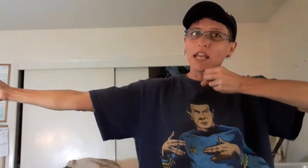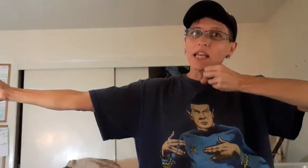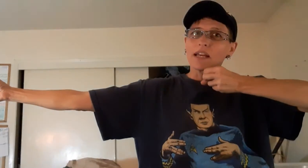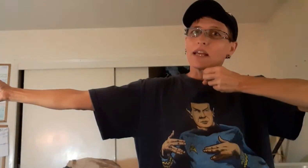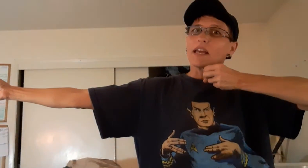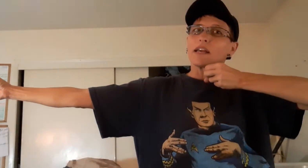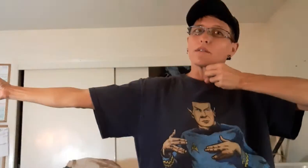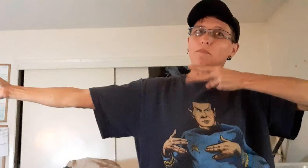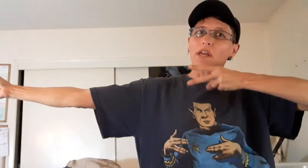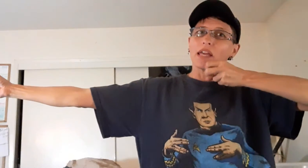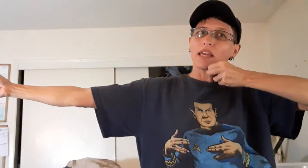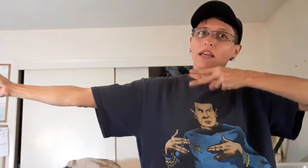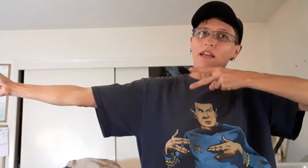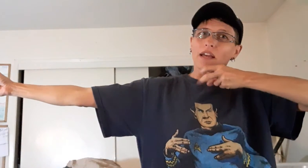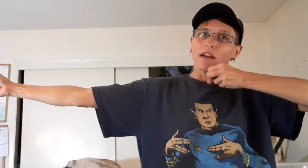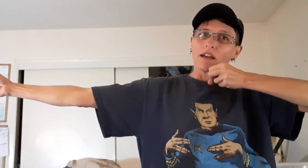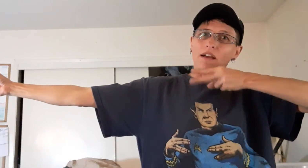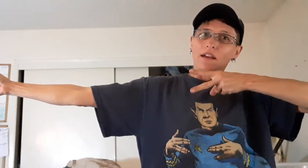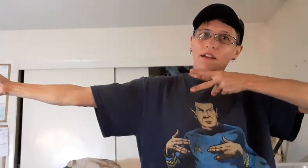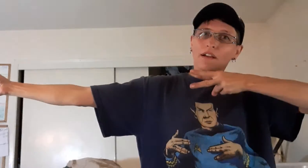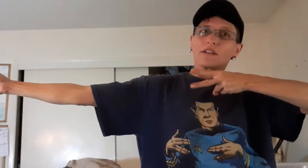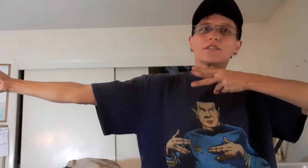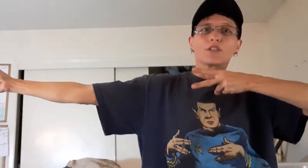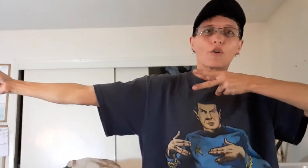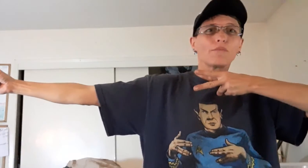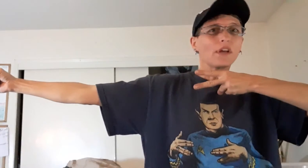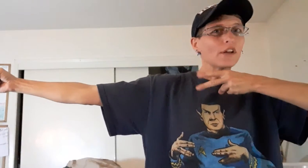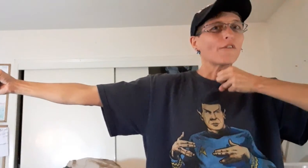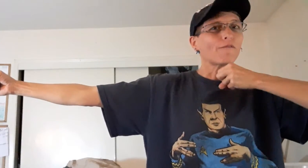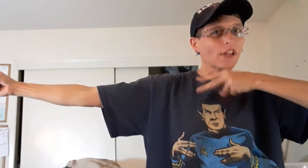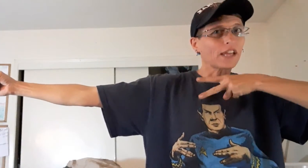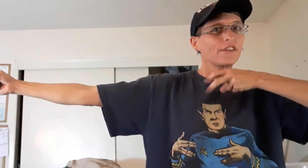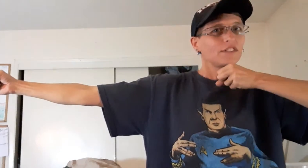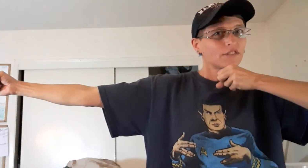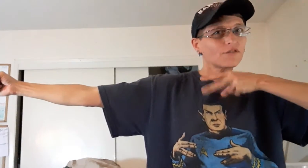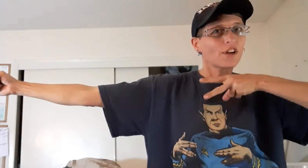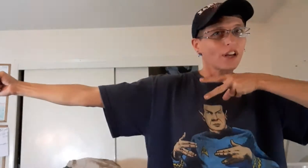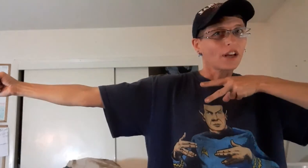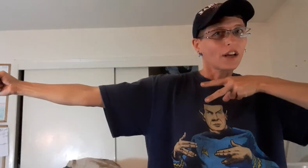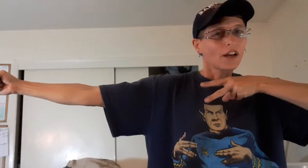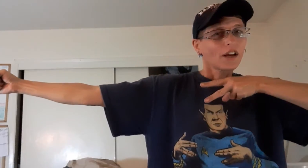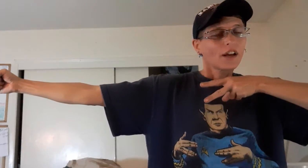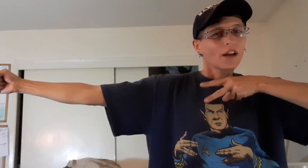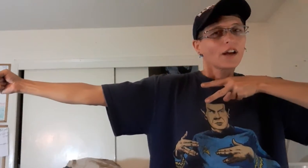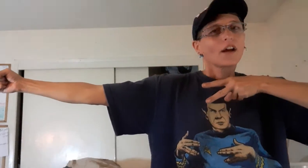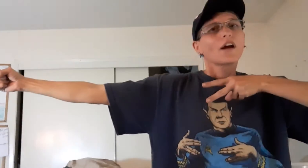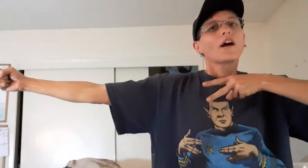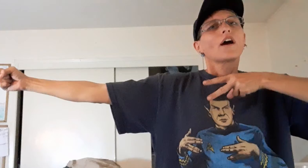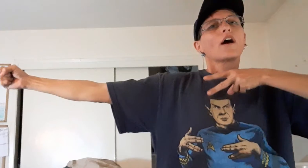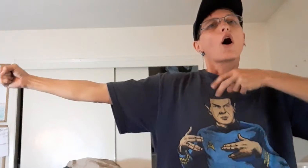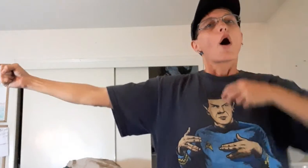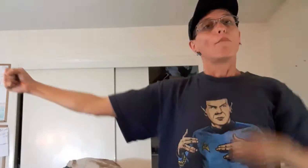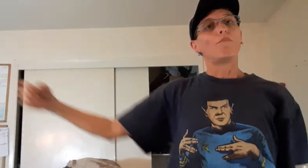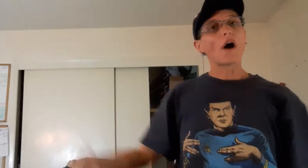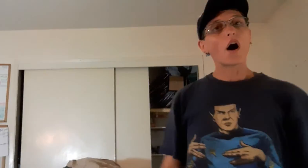archery is Bing showing me you're flicking this string. A